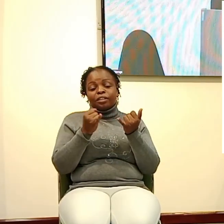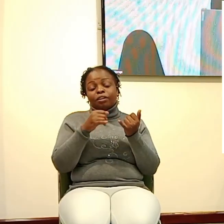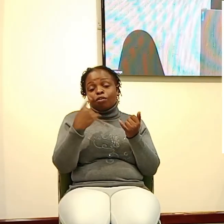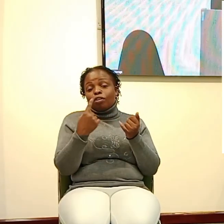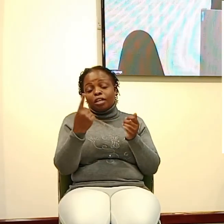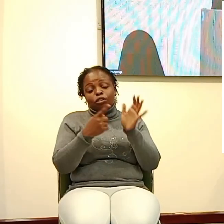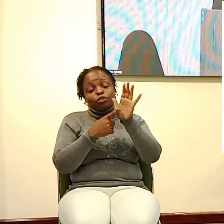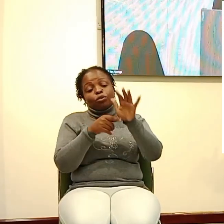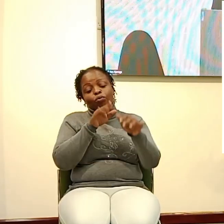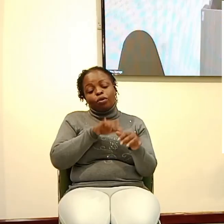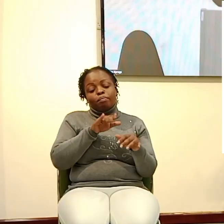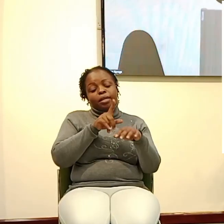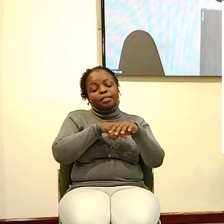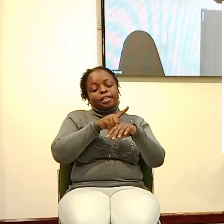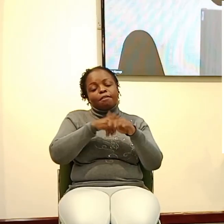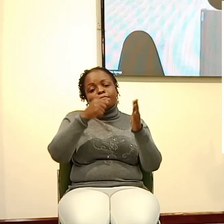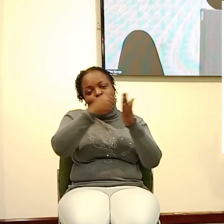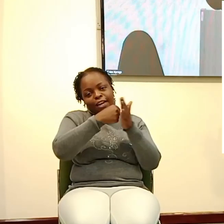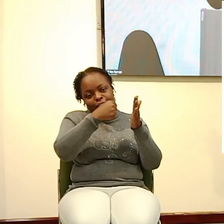are fighting,